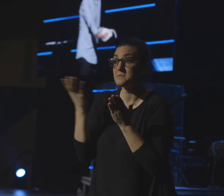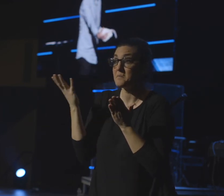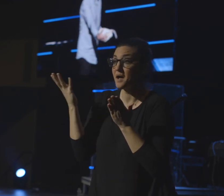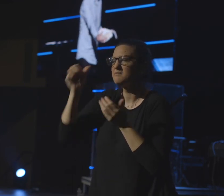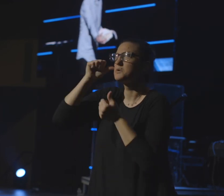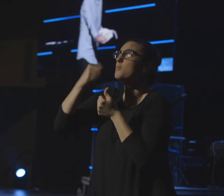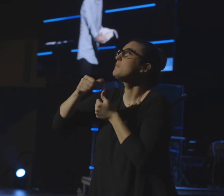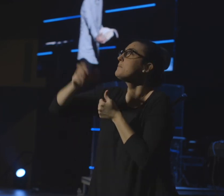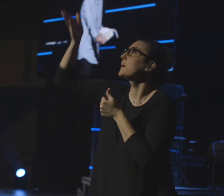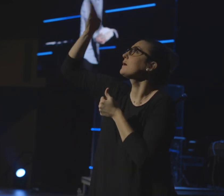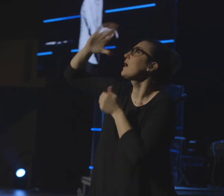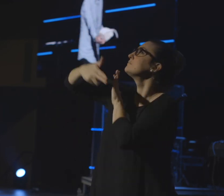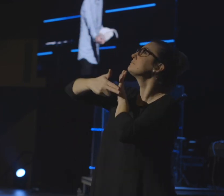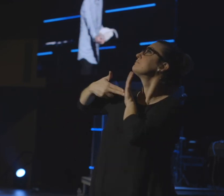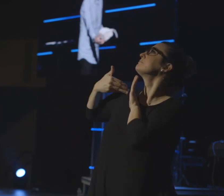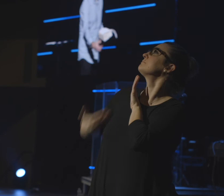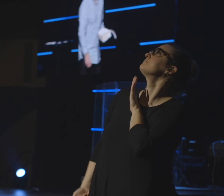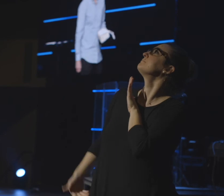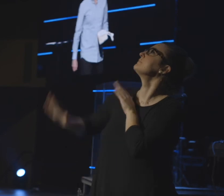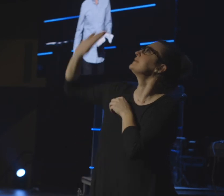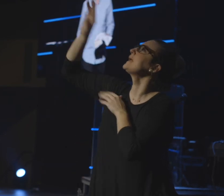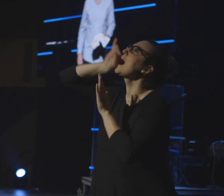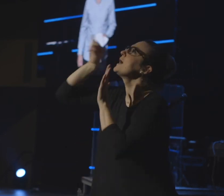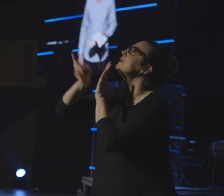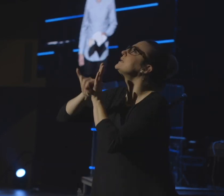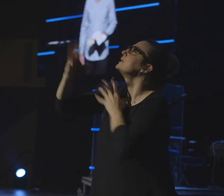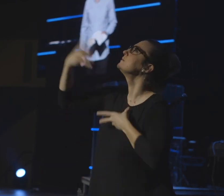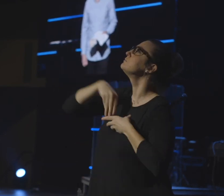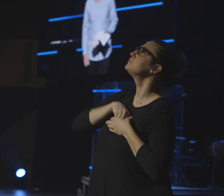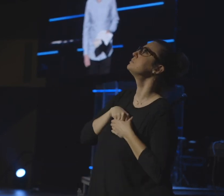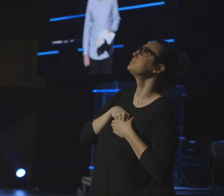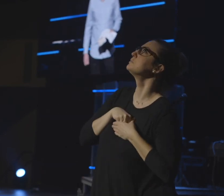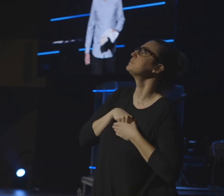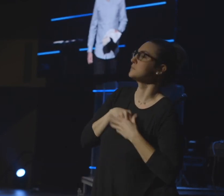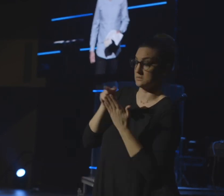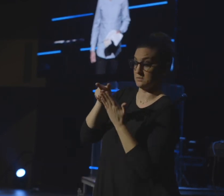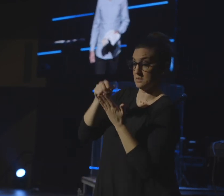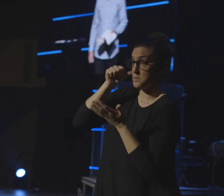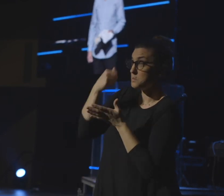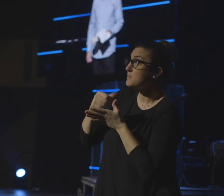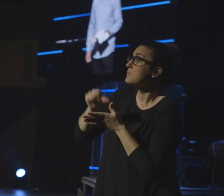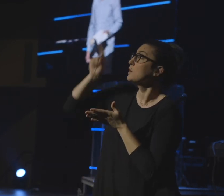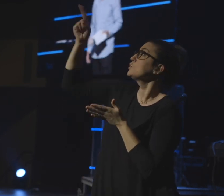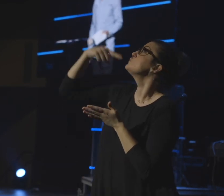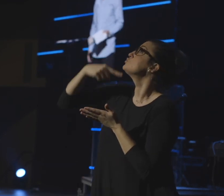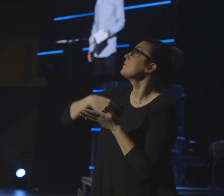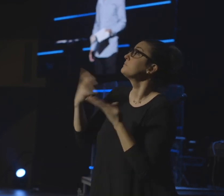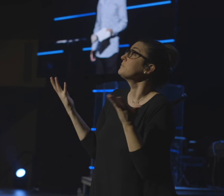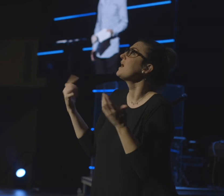has actually given you in Jesus Christ. The life of faith is difficult. You are not who you